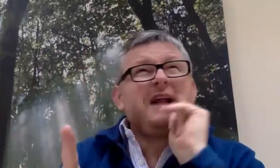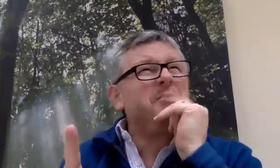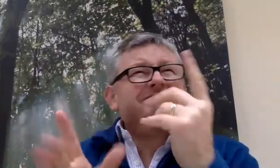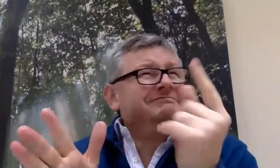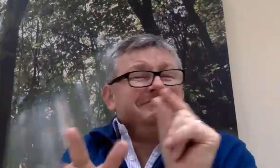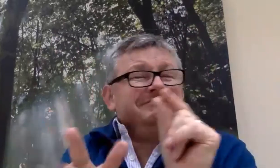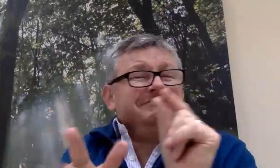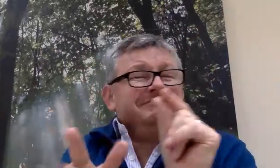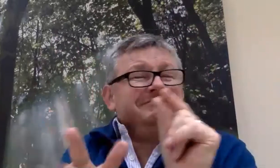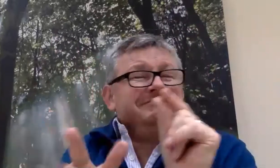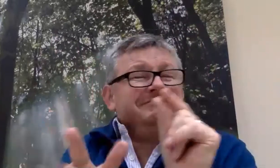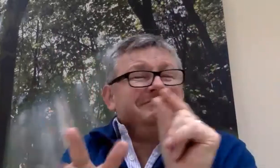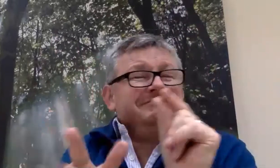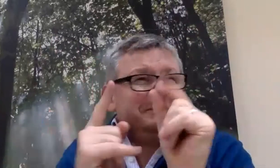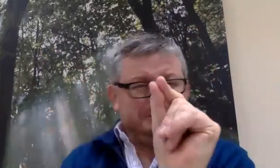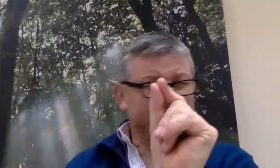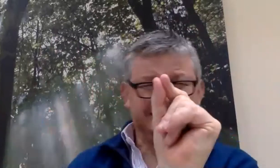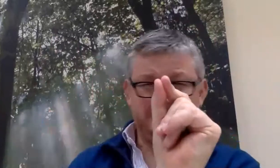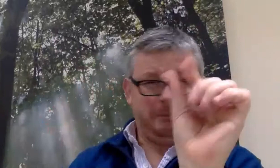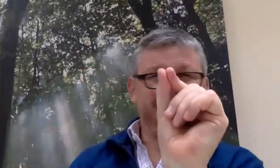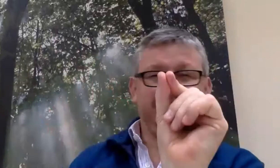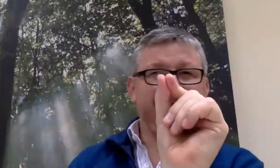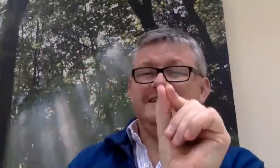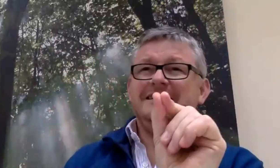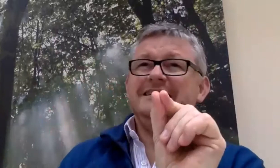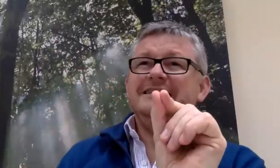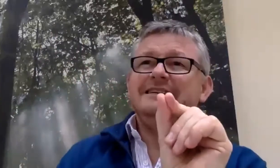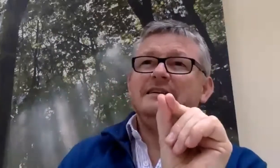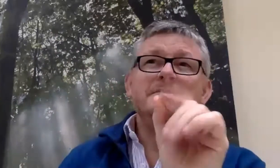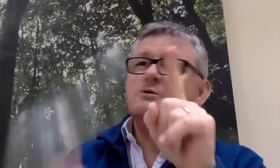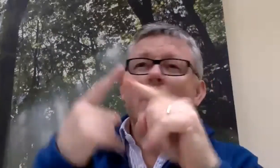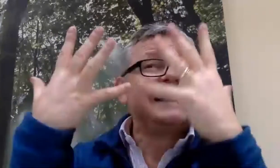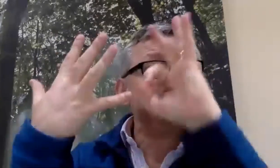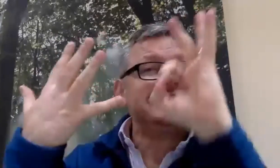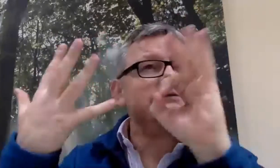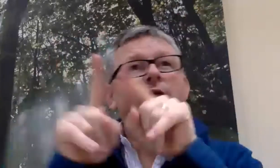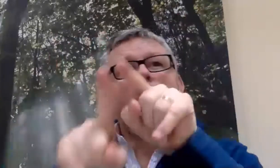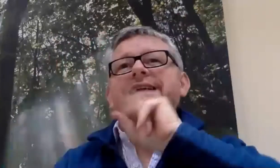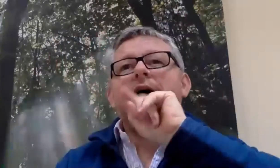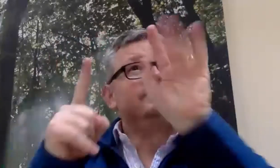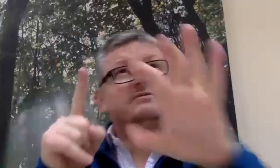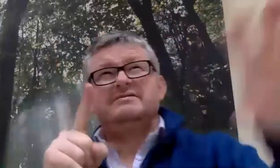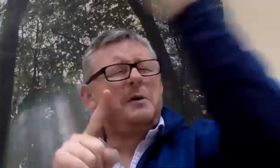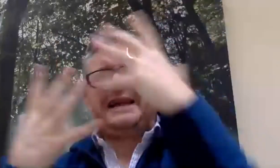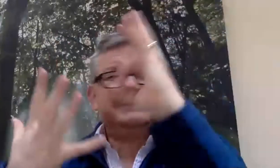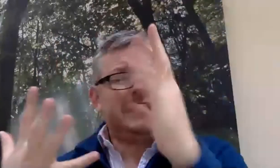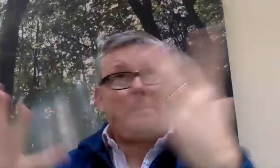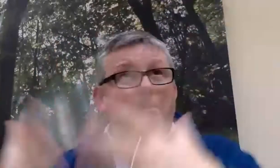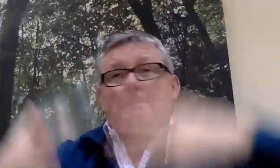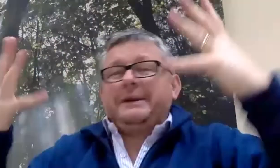and when I think about the situation in Ireland, I don't see a difference between a gender difference. I would say that in the UK